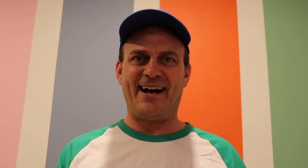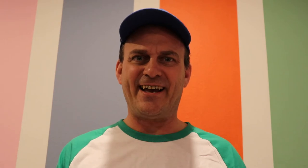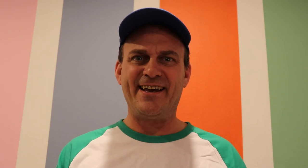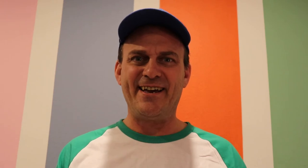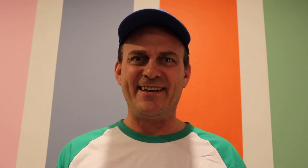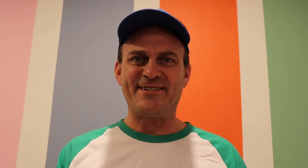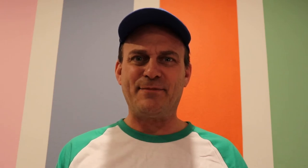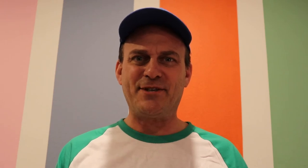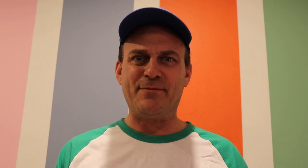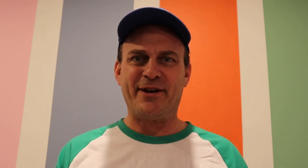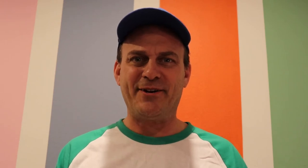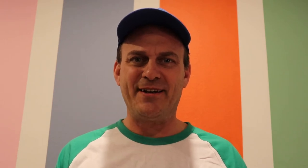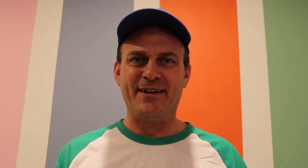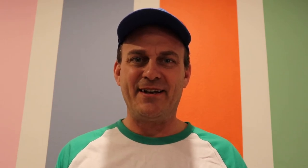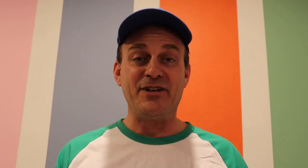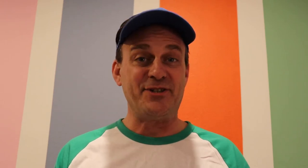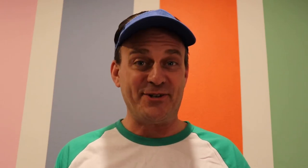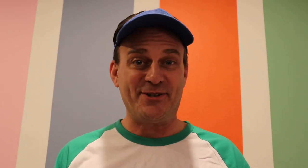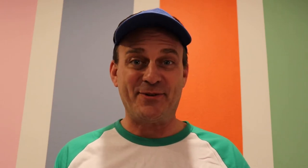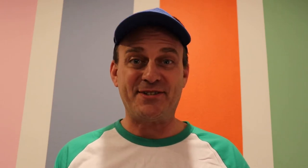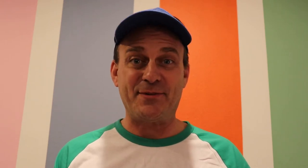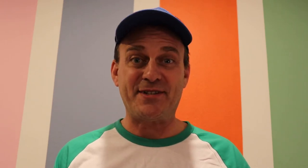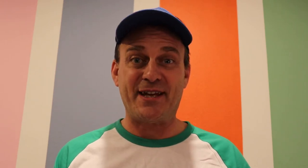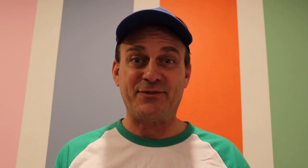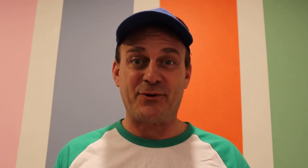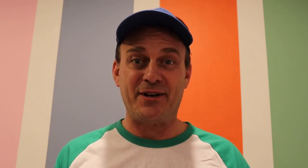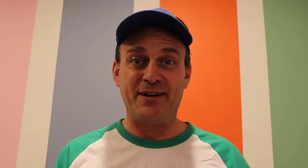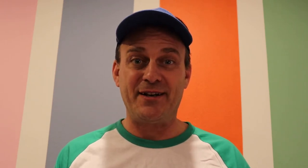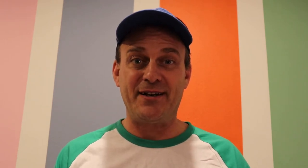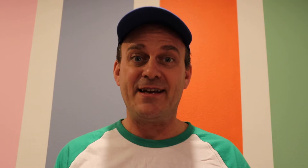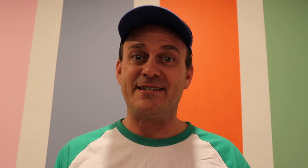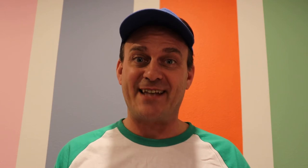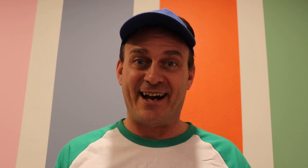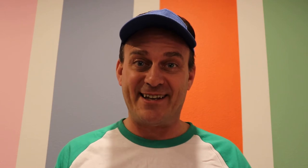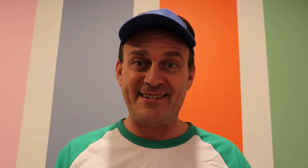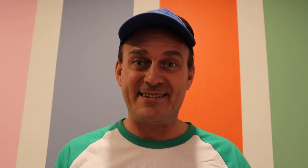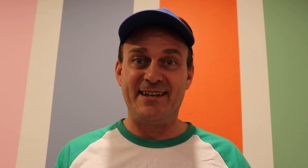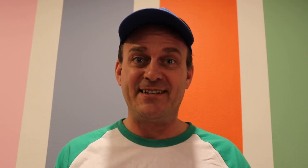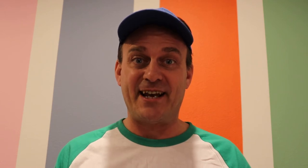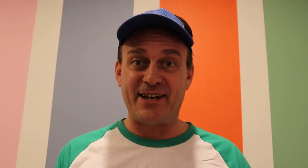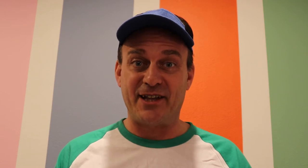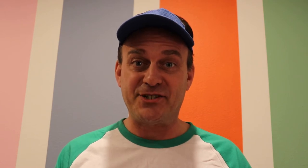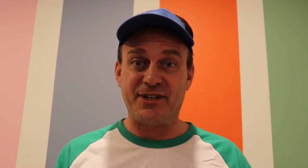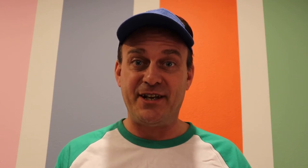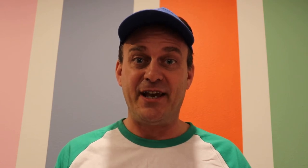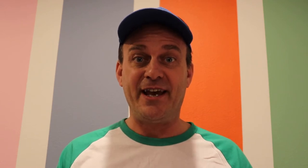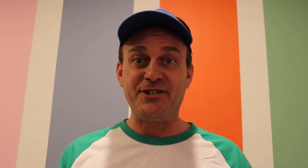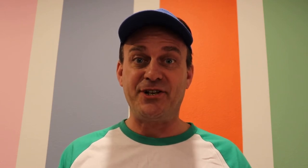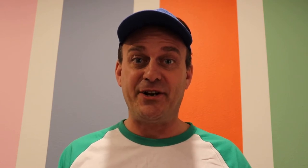Hi, STEM Tim here. Do you know what STEM stands for? Science, technology,